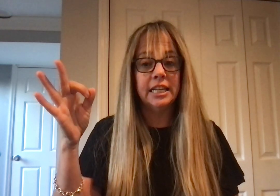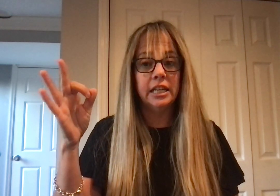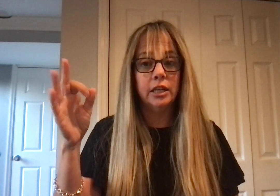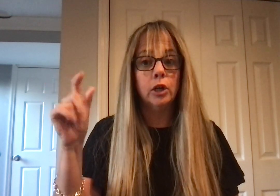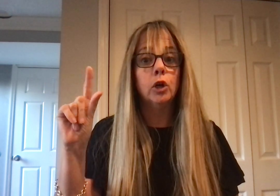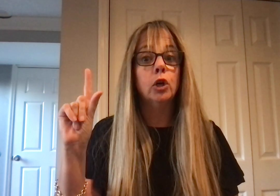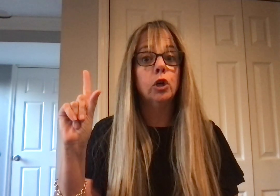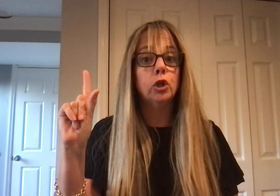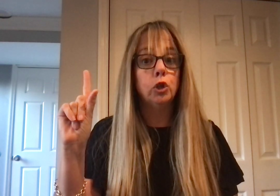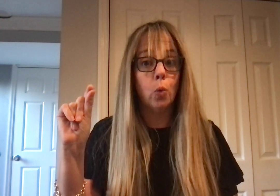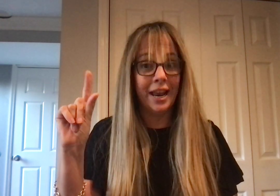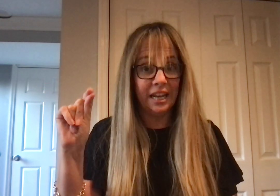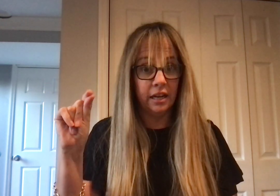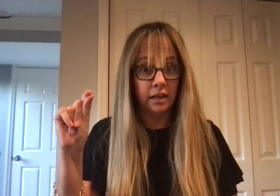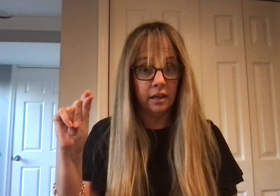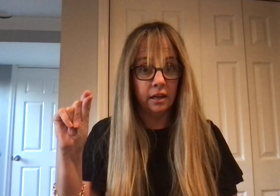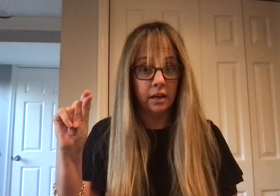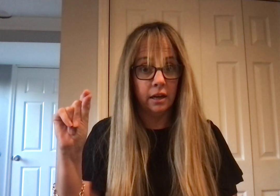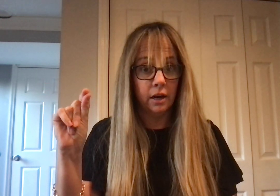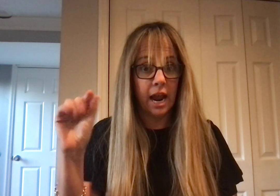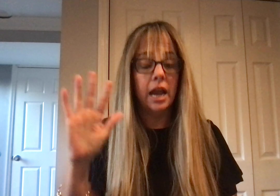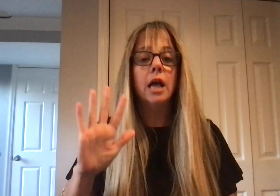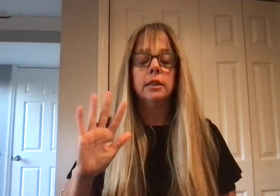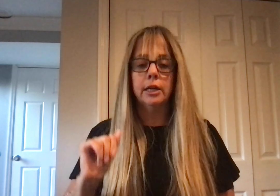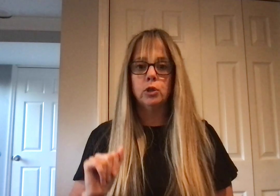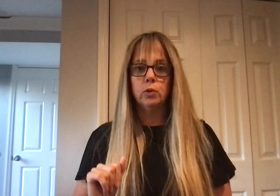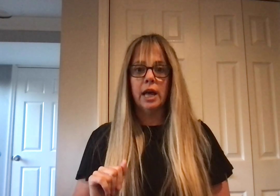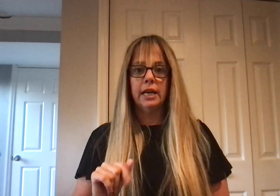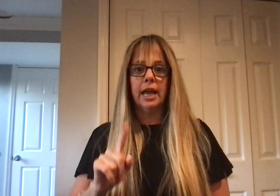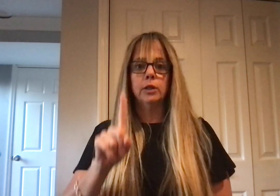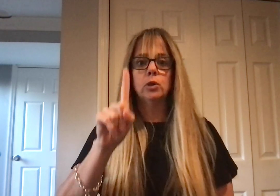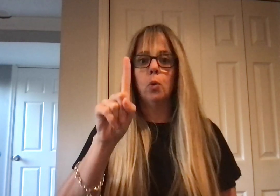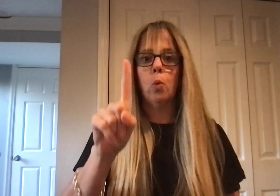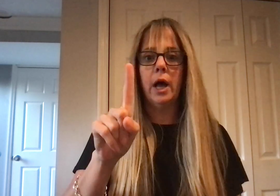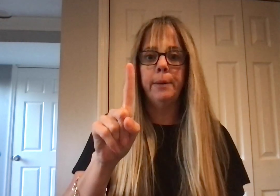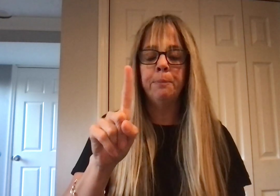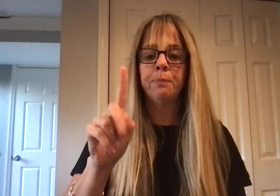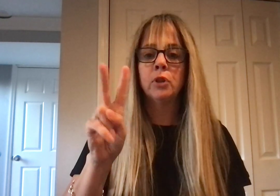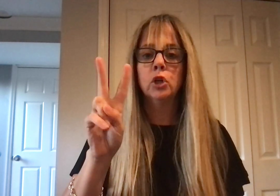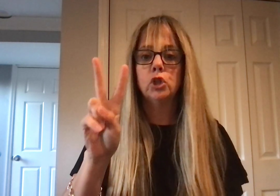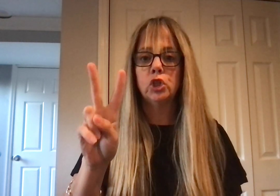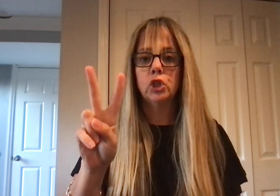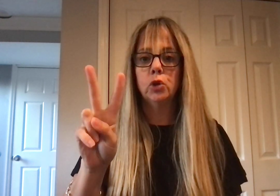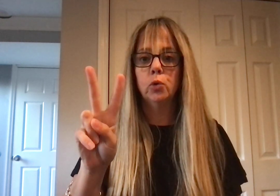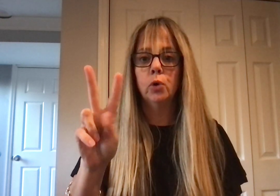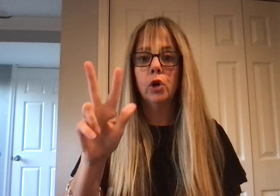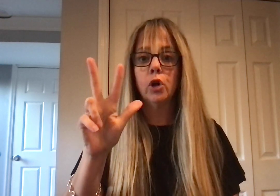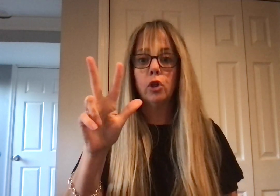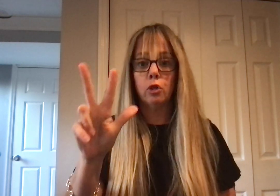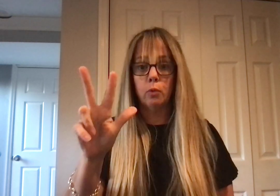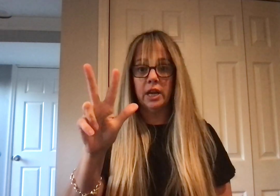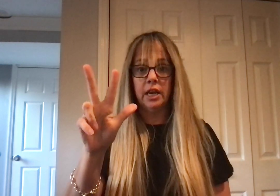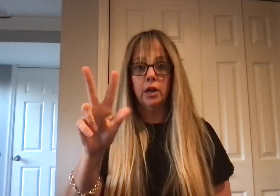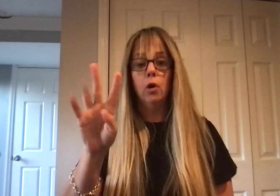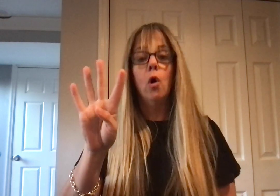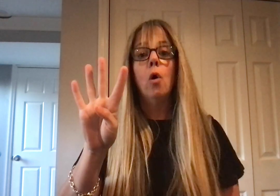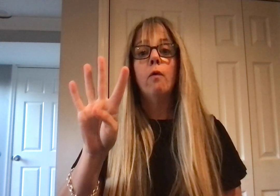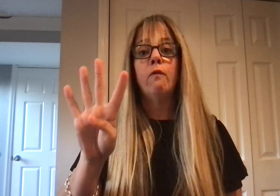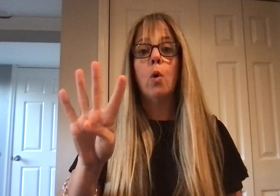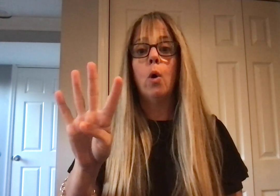19, 20. Okay, let's do that again. So 1, 2, 3,